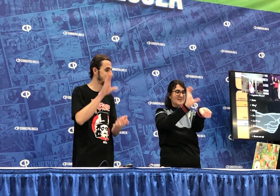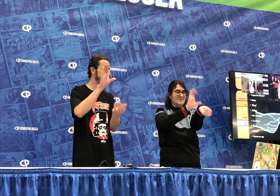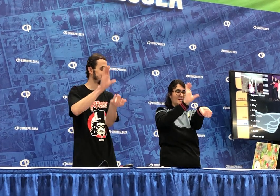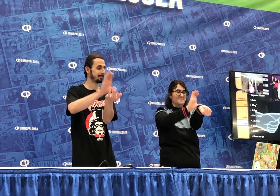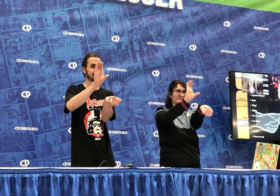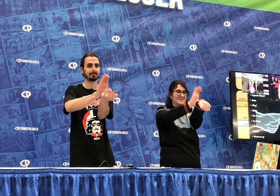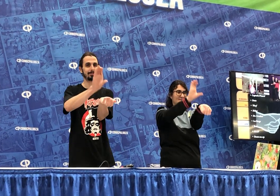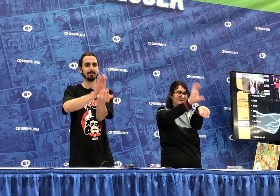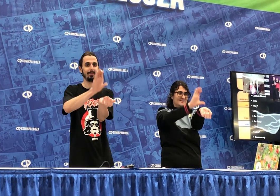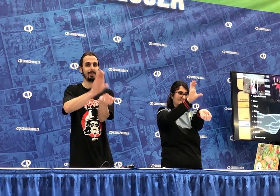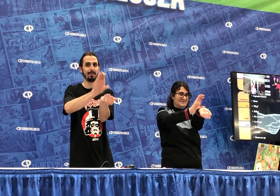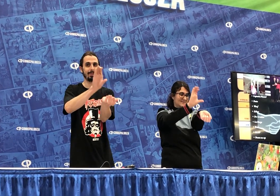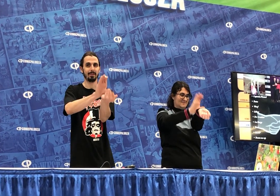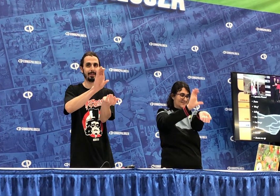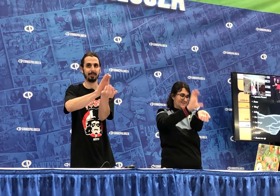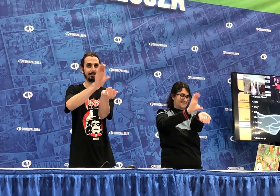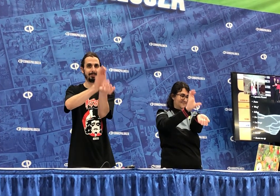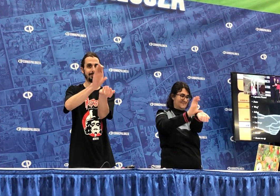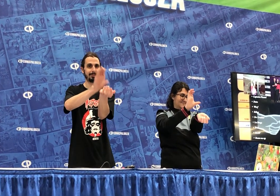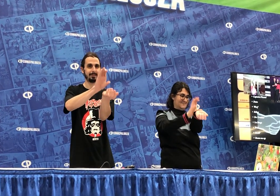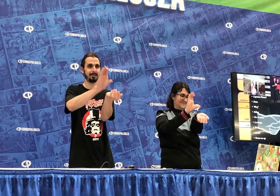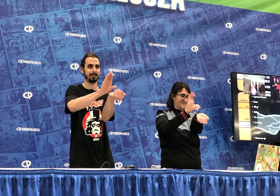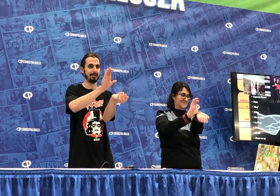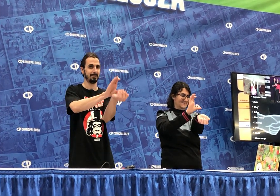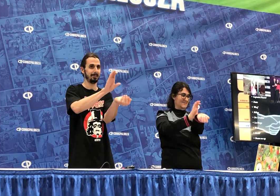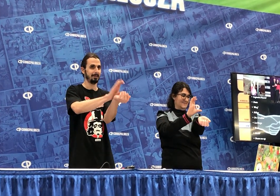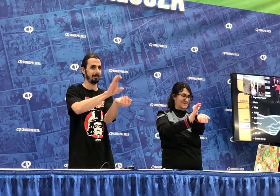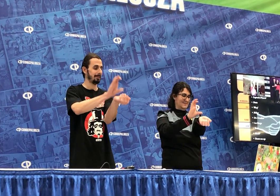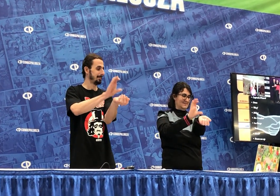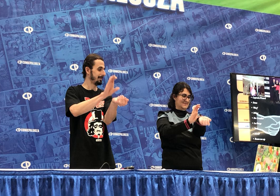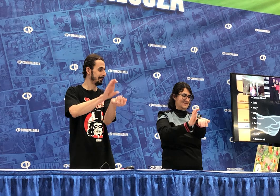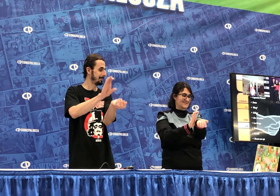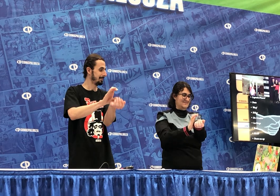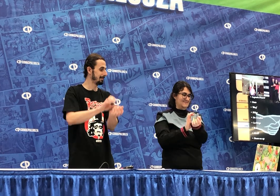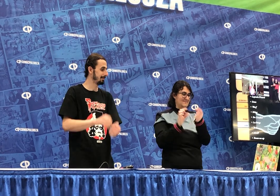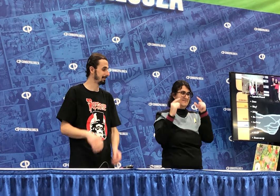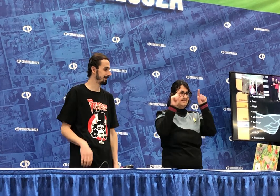Dr. Crusher is like the sign for doctor, but with a C. Dr. Crusher.